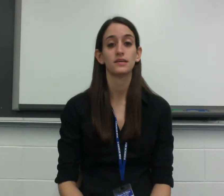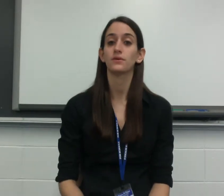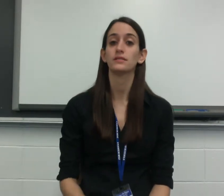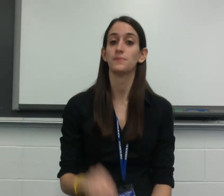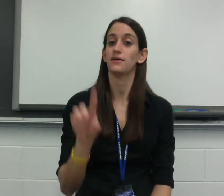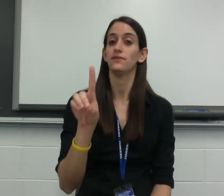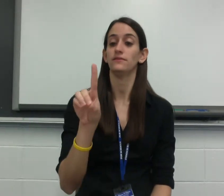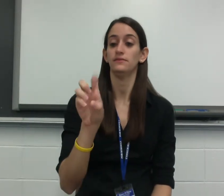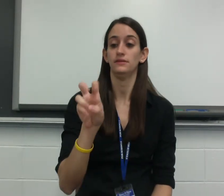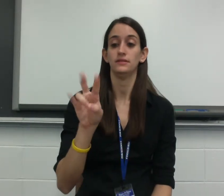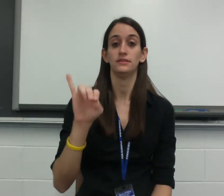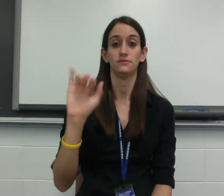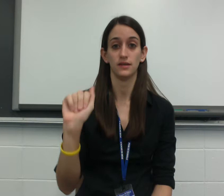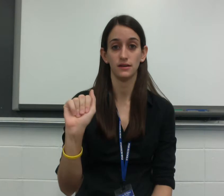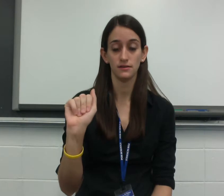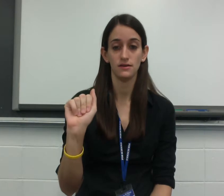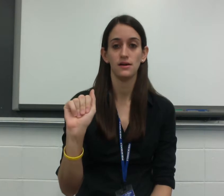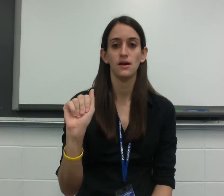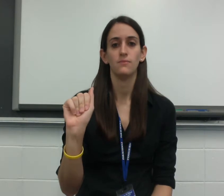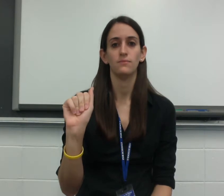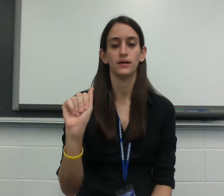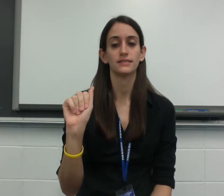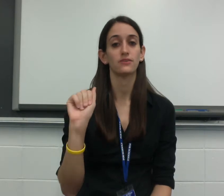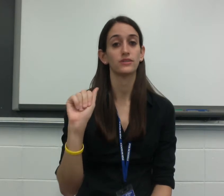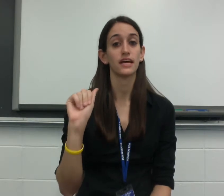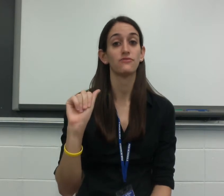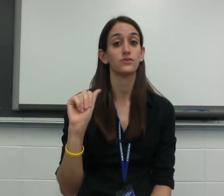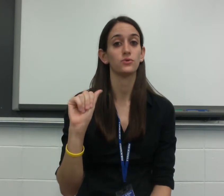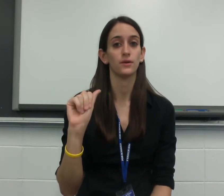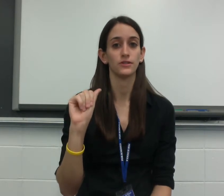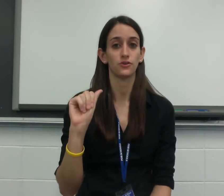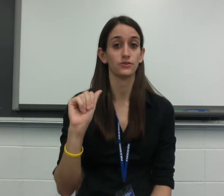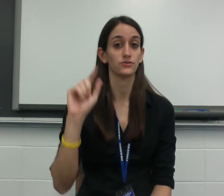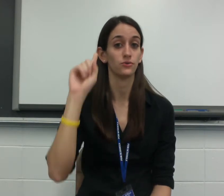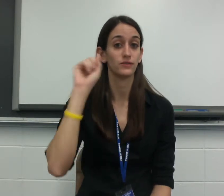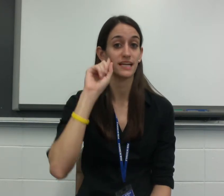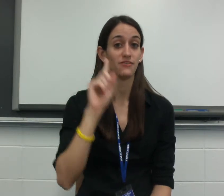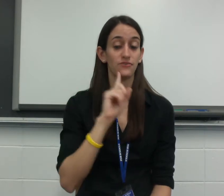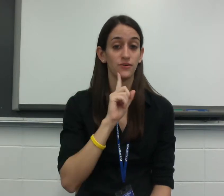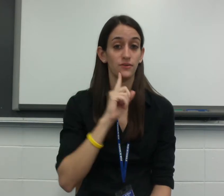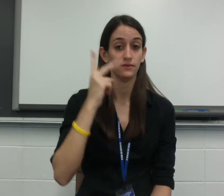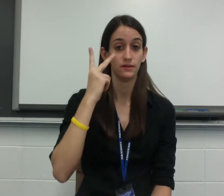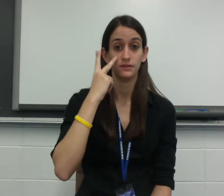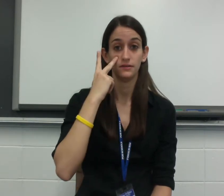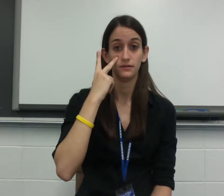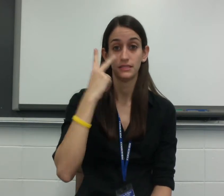typically spelled Devia, but it stands for Deaf View Image Art. So deaf,